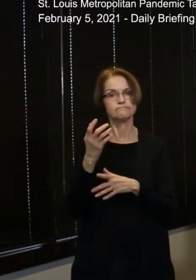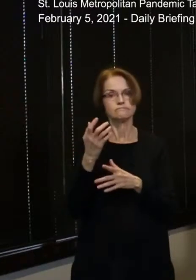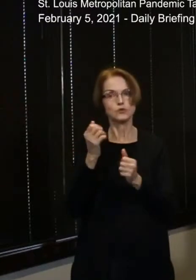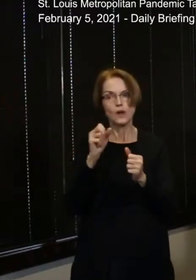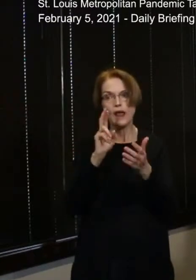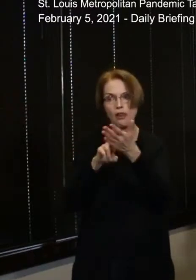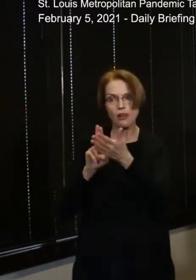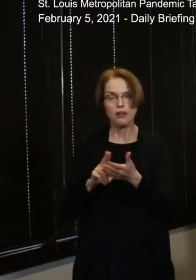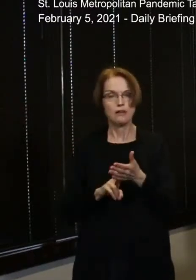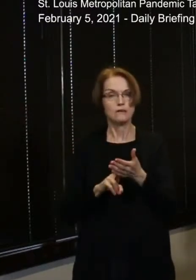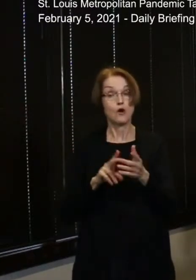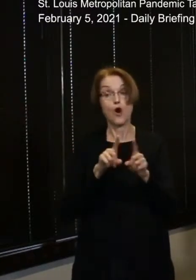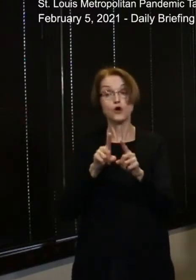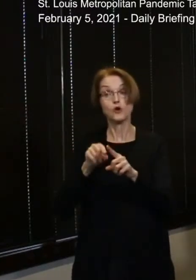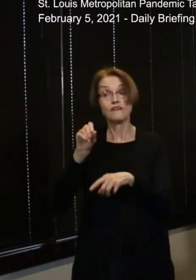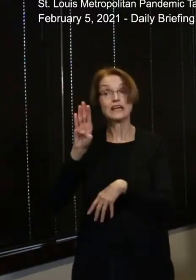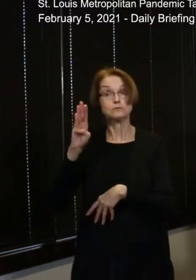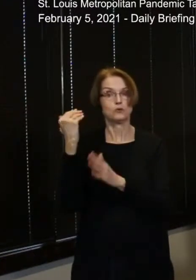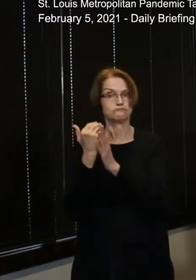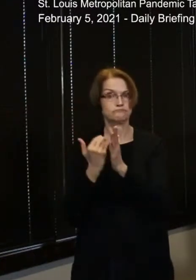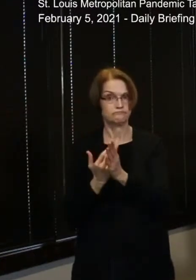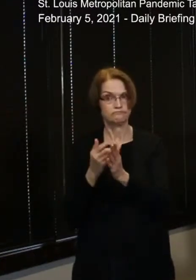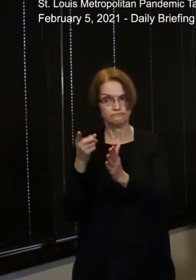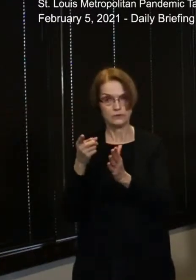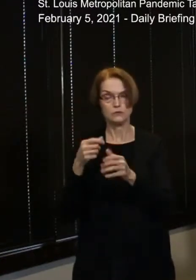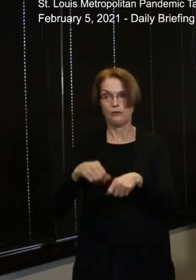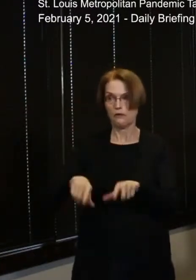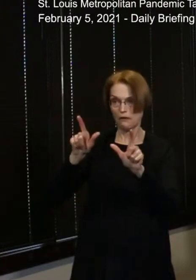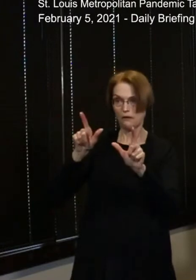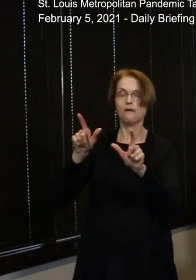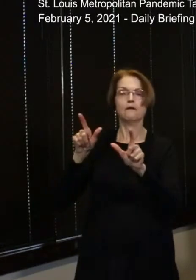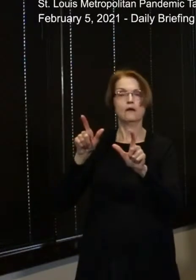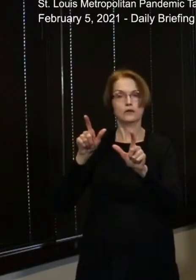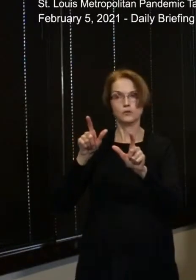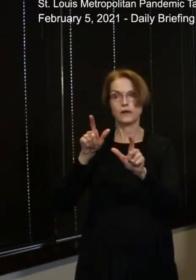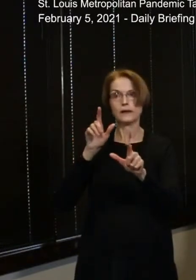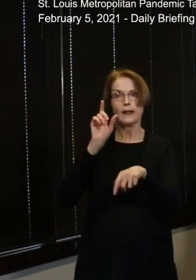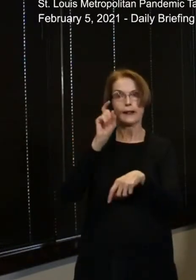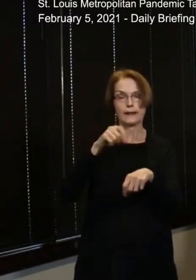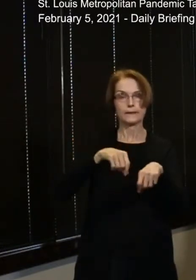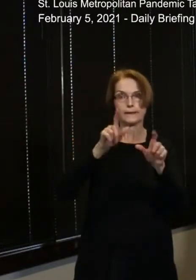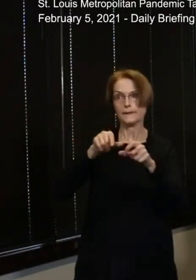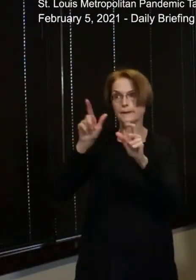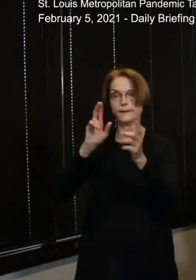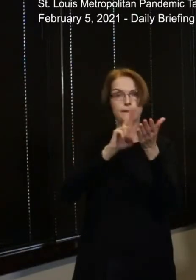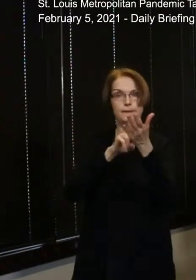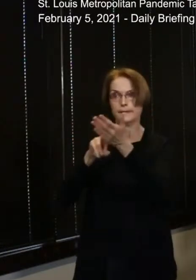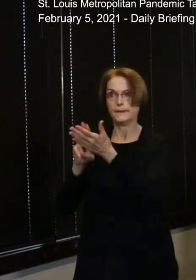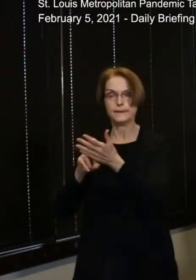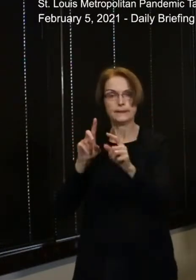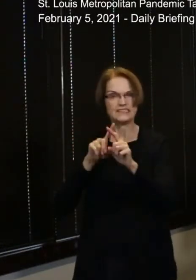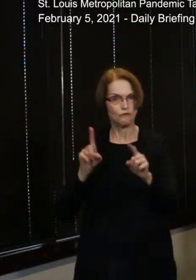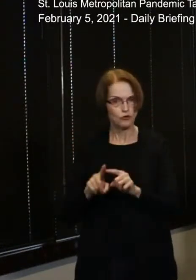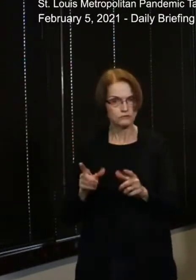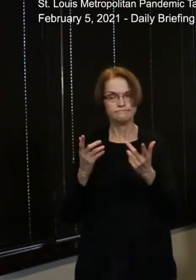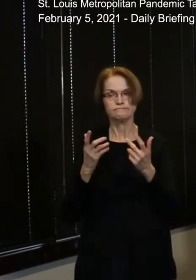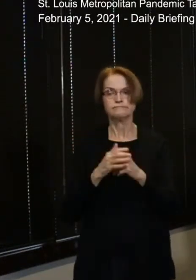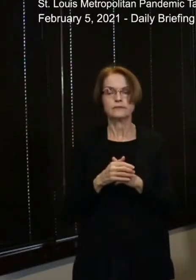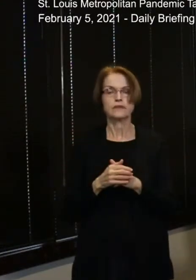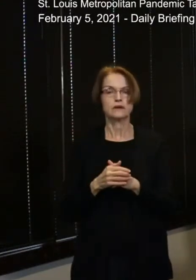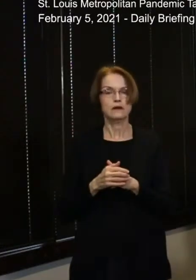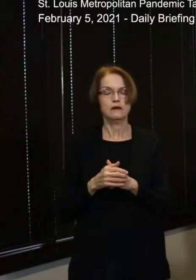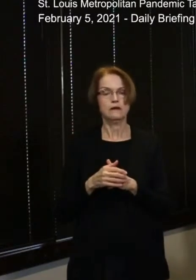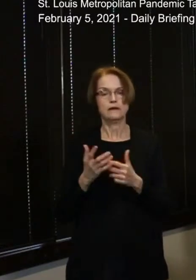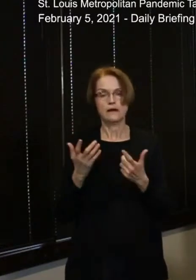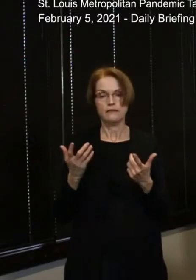well. So that you can then go there to these different websites and get pre-registered. And from there, we look at